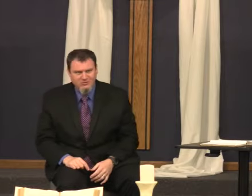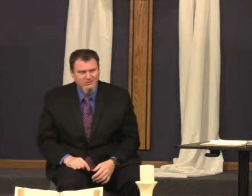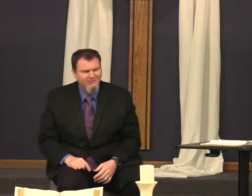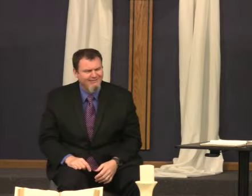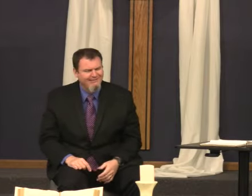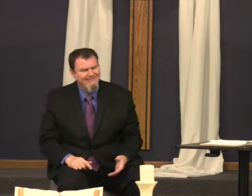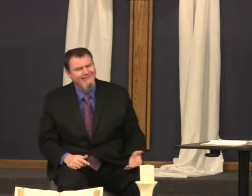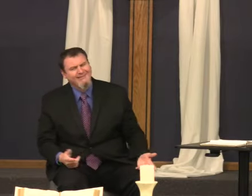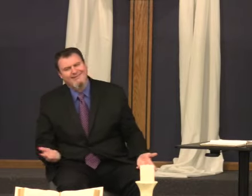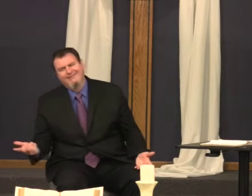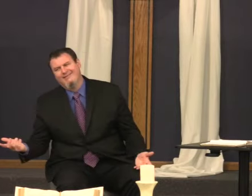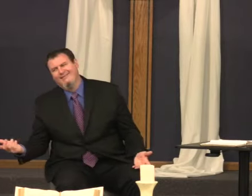true.